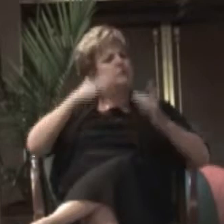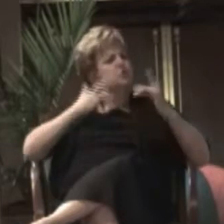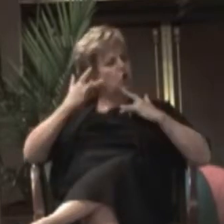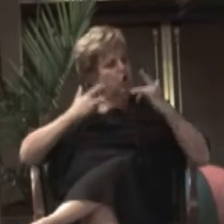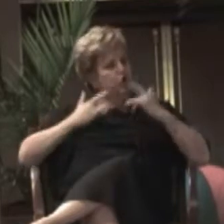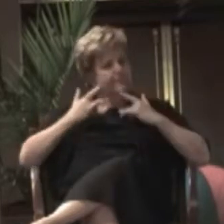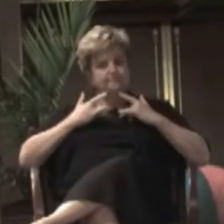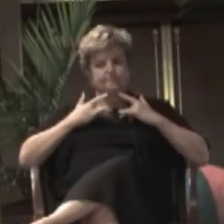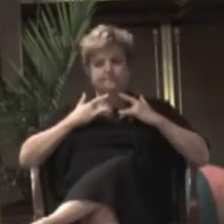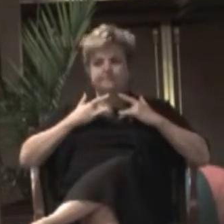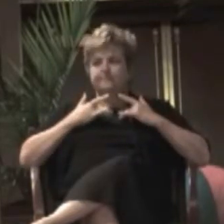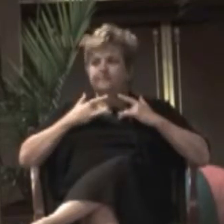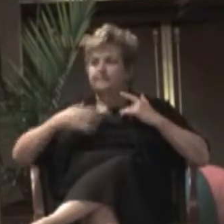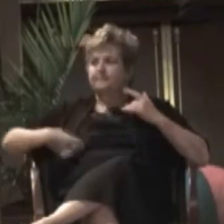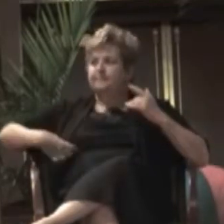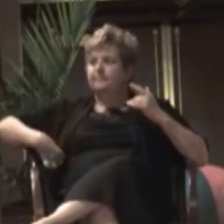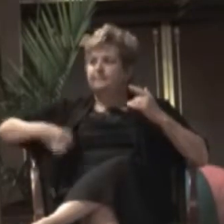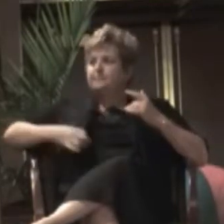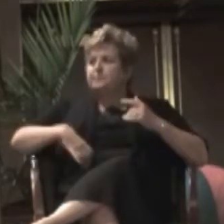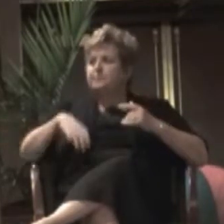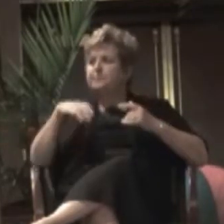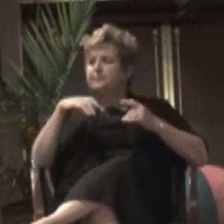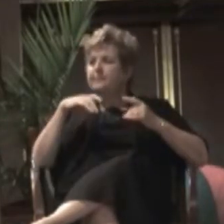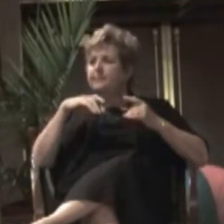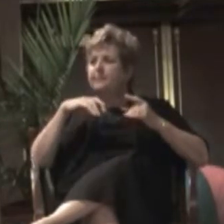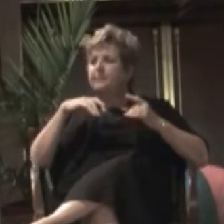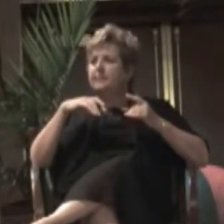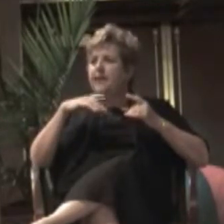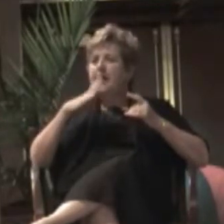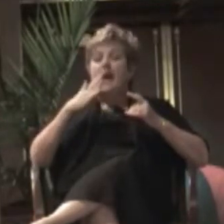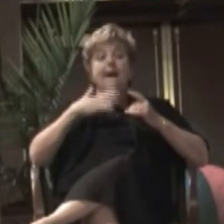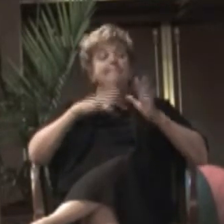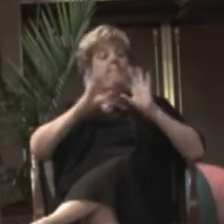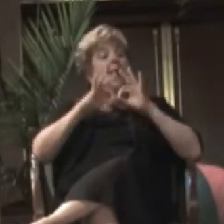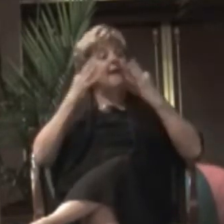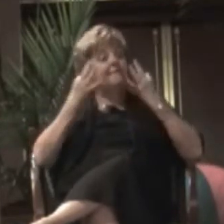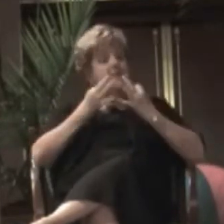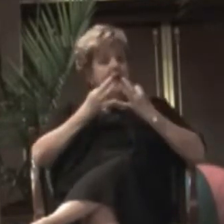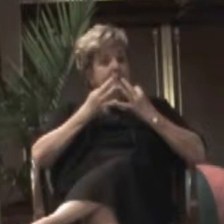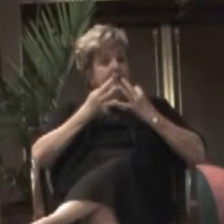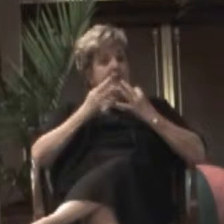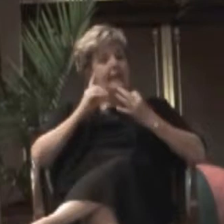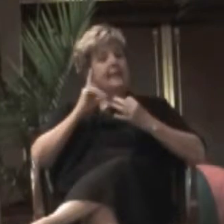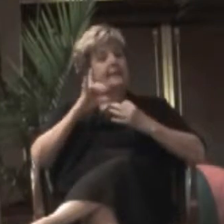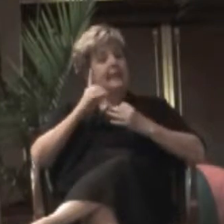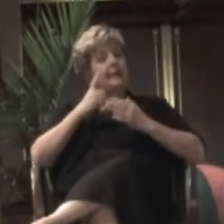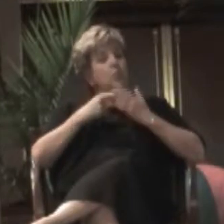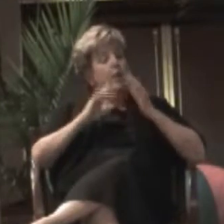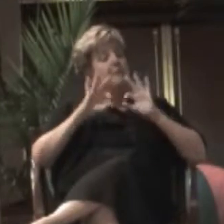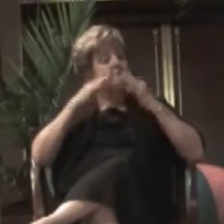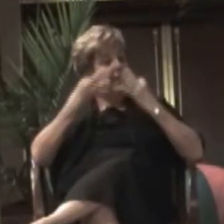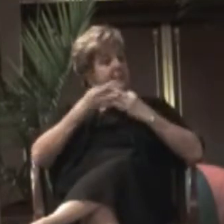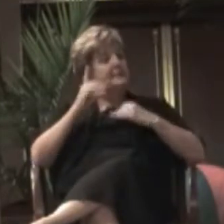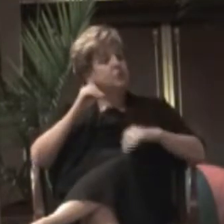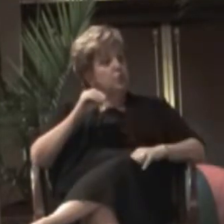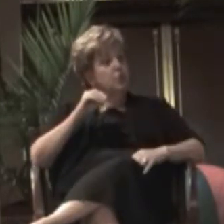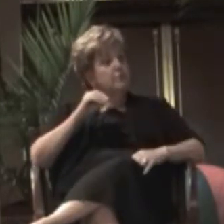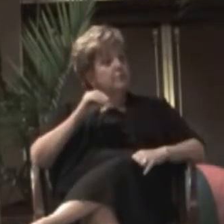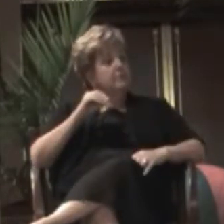And so it is a bit troubling. My family did what families do. They made a trip they couldn't